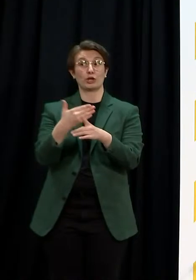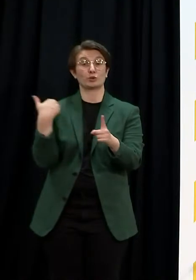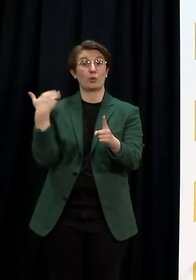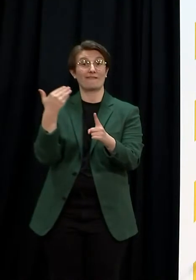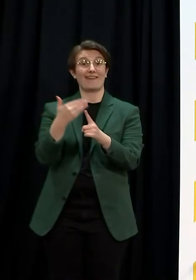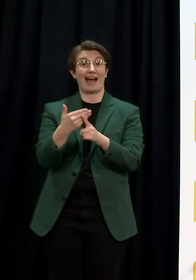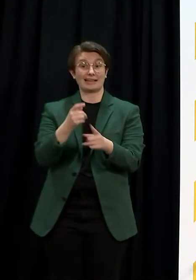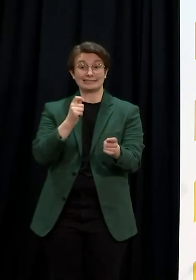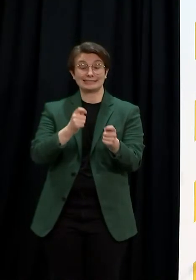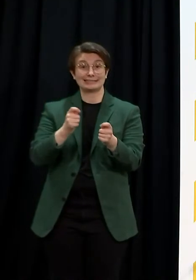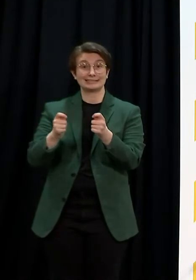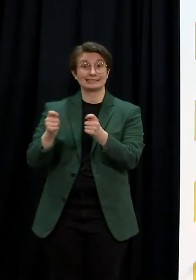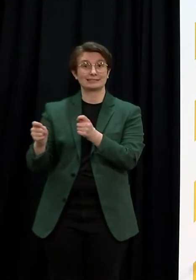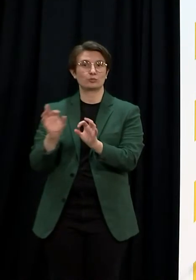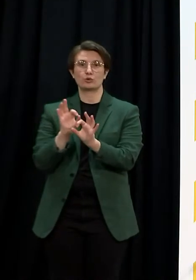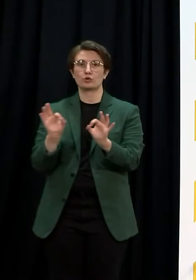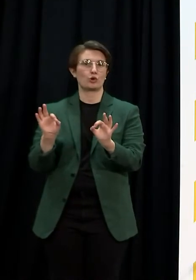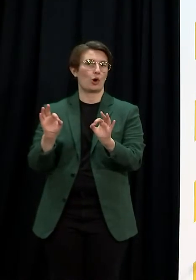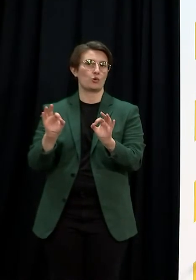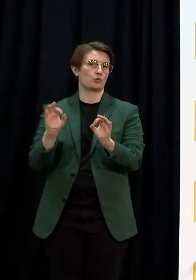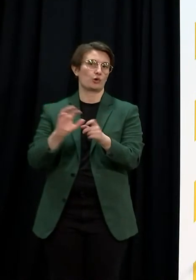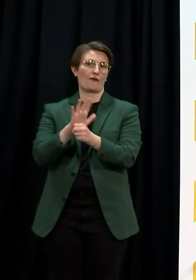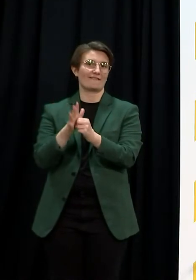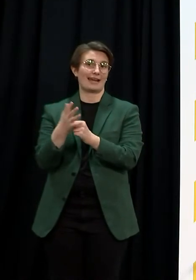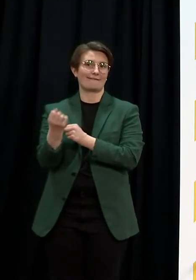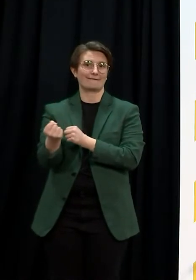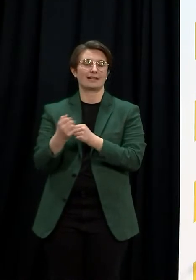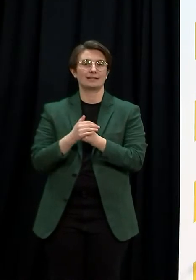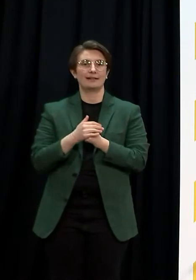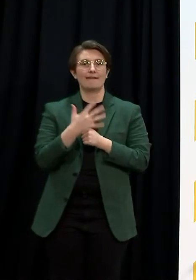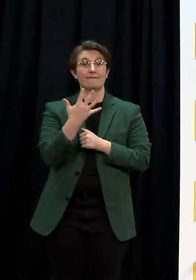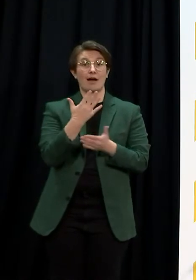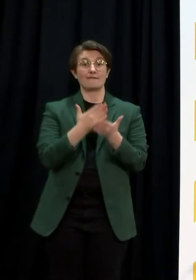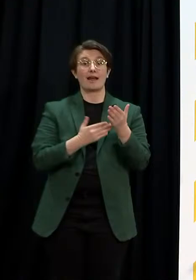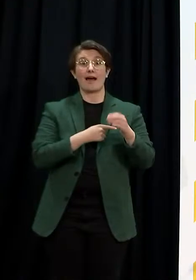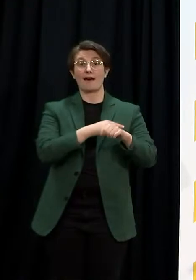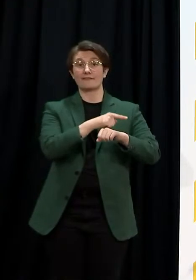That includes over 5,500 DHB workforce,